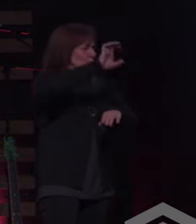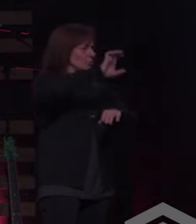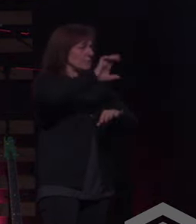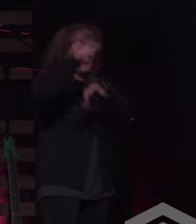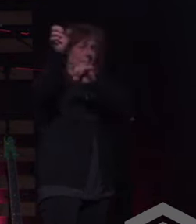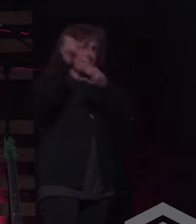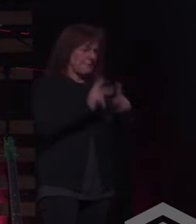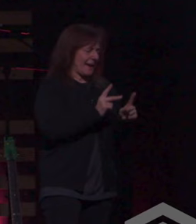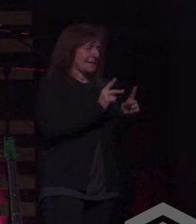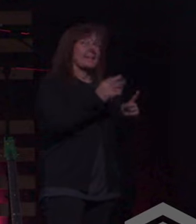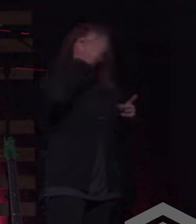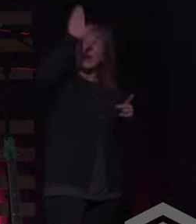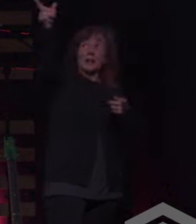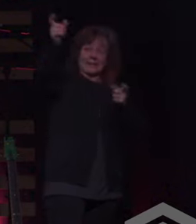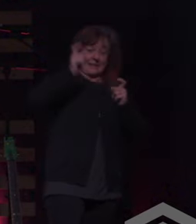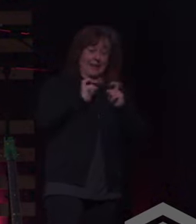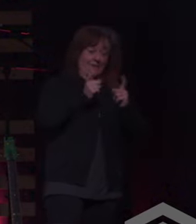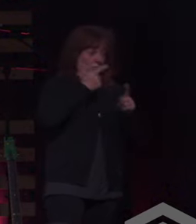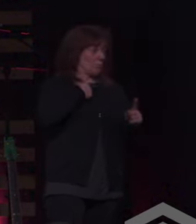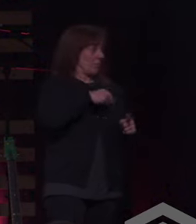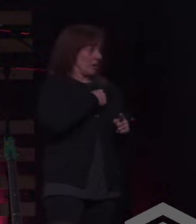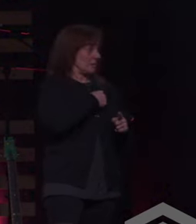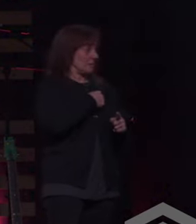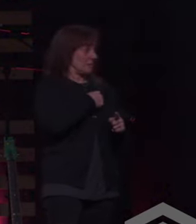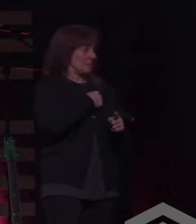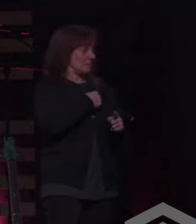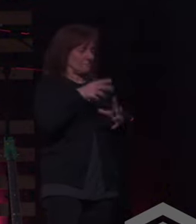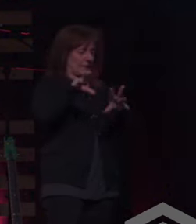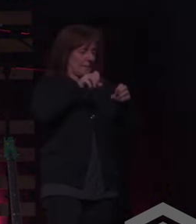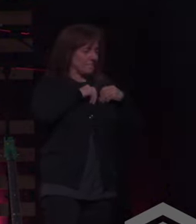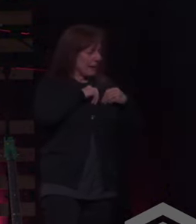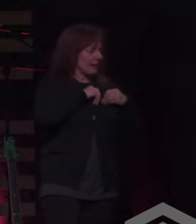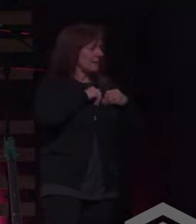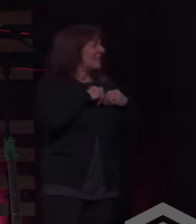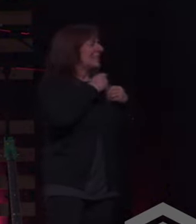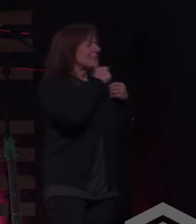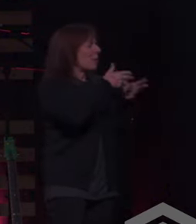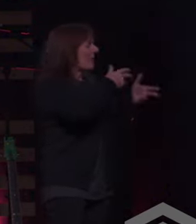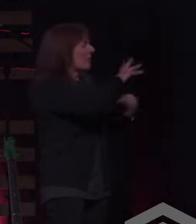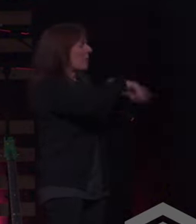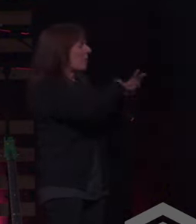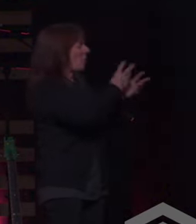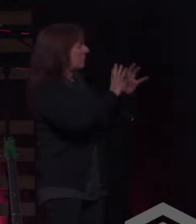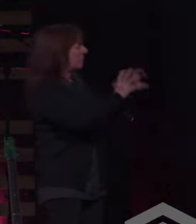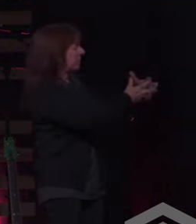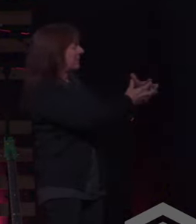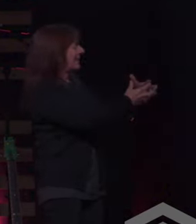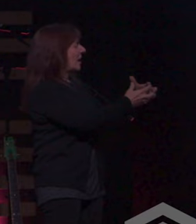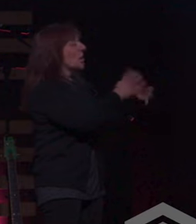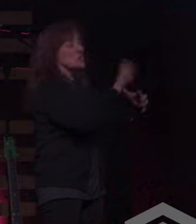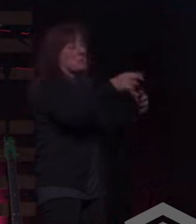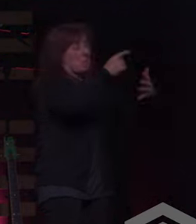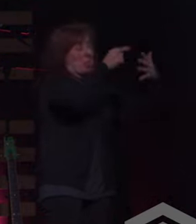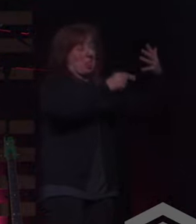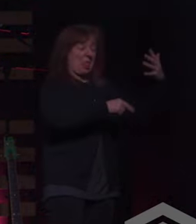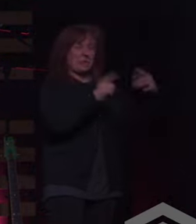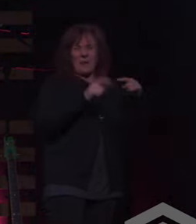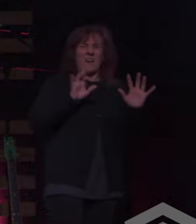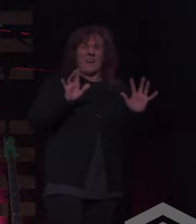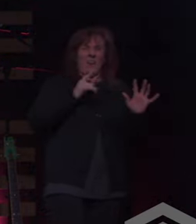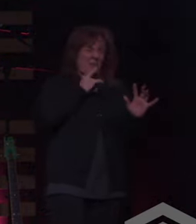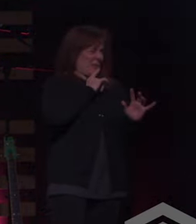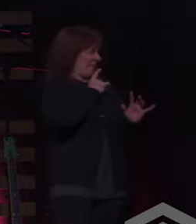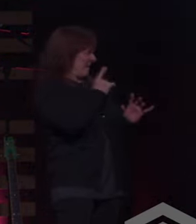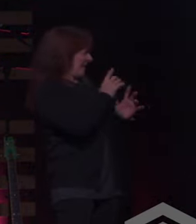these things that God gave to us. And stop letting the world shape our belief about relationships and love